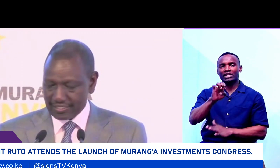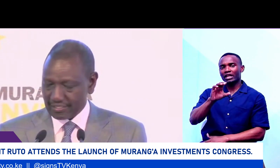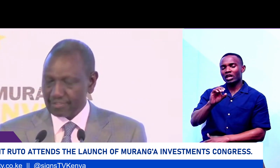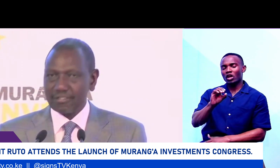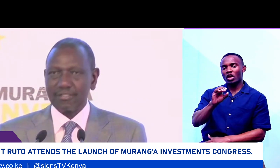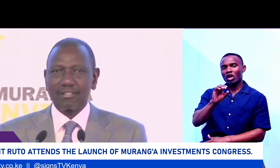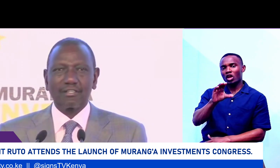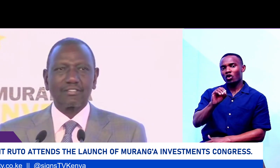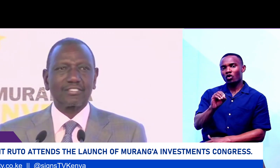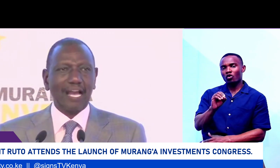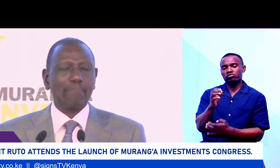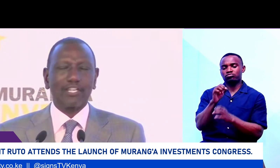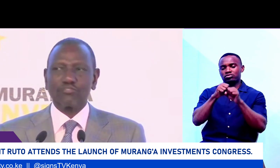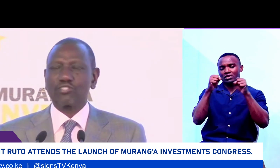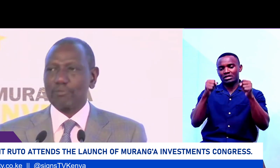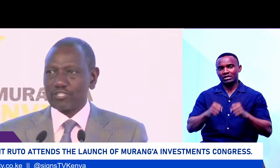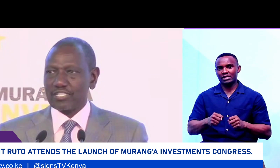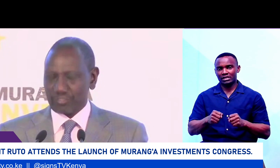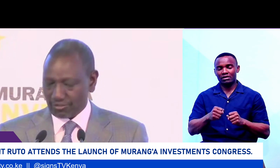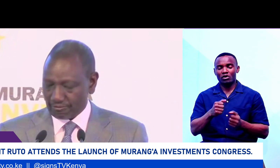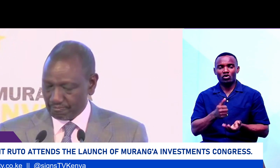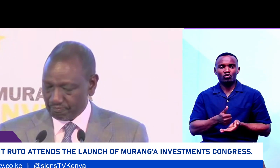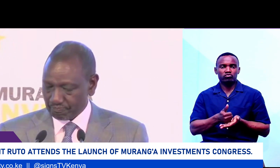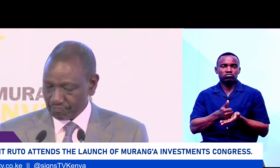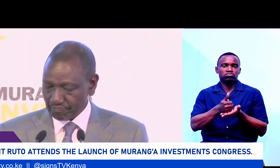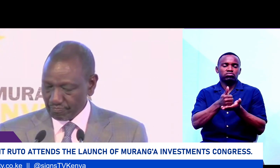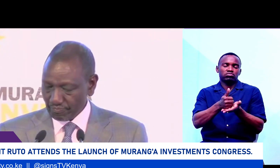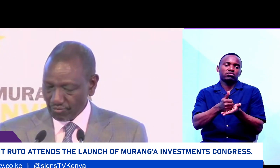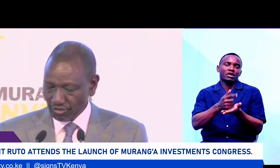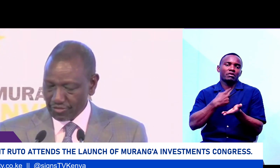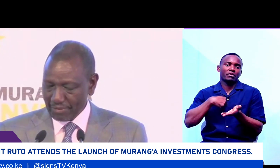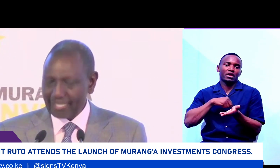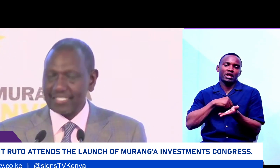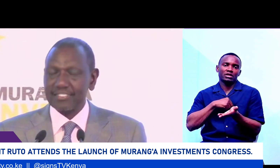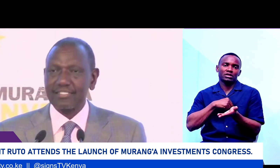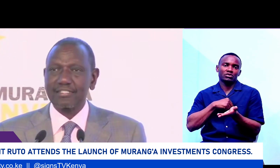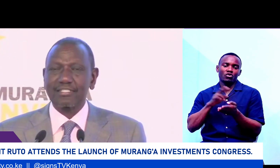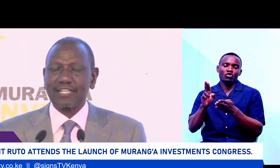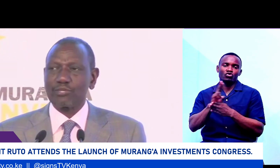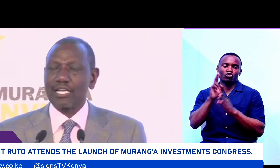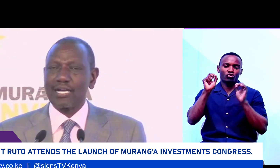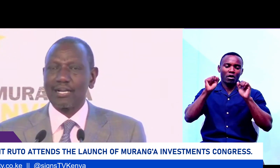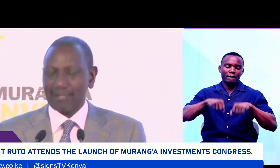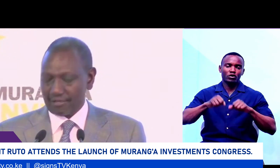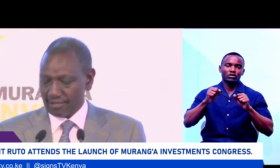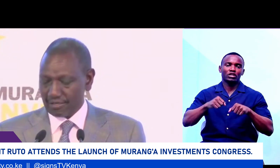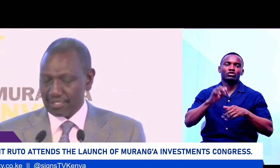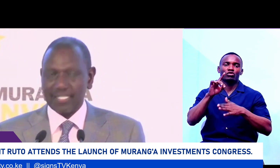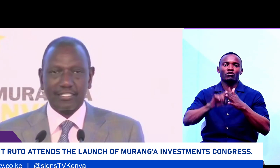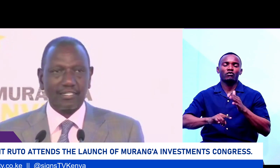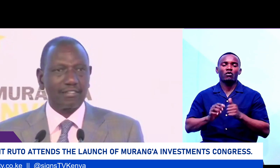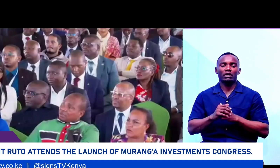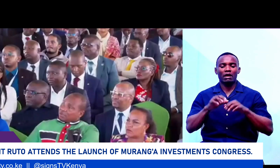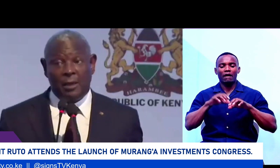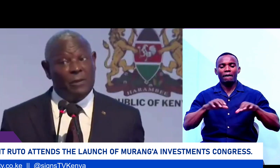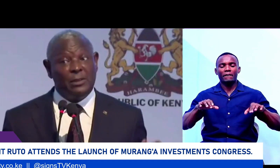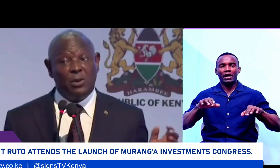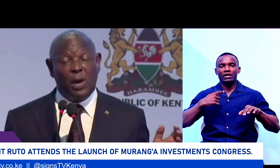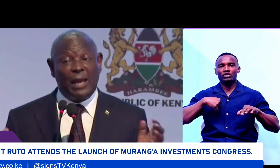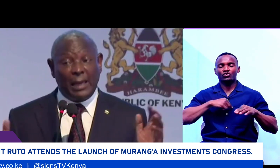us tap into the potential of the markets that we are creating. If there is no other